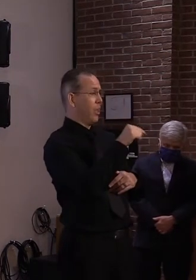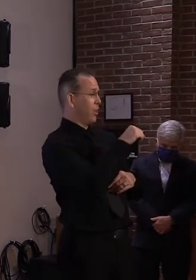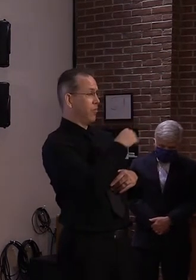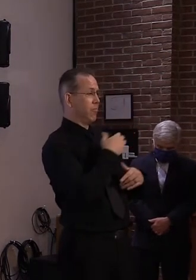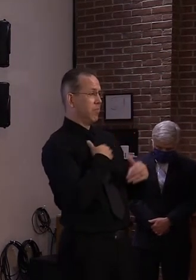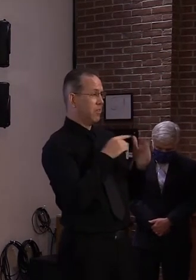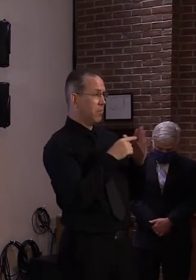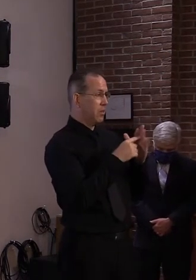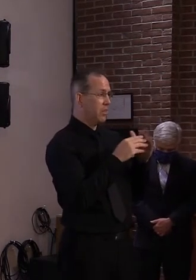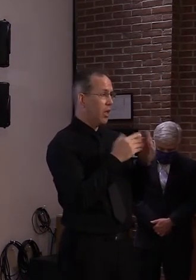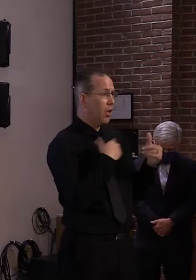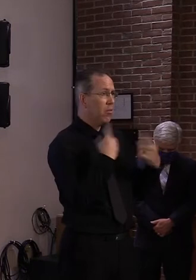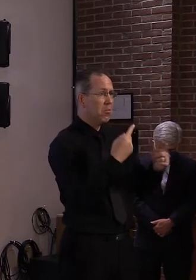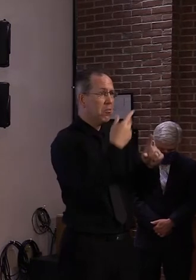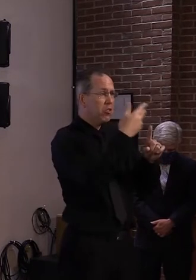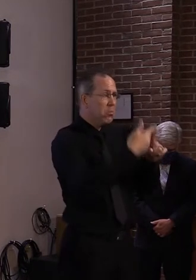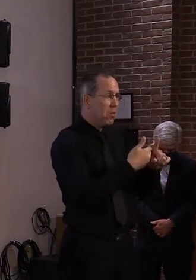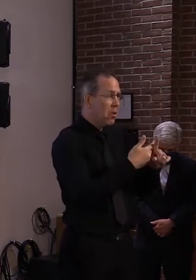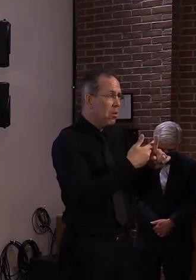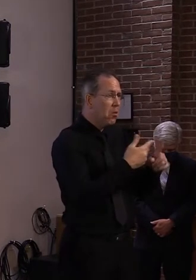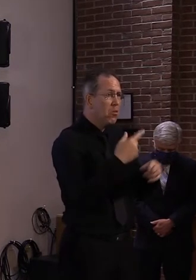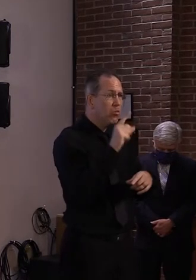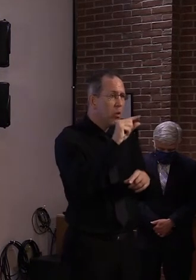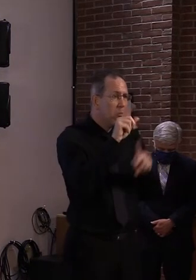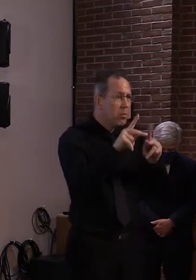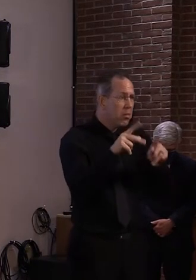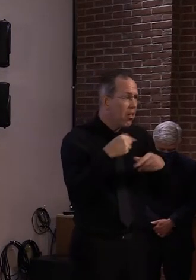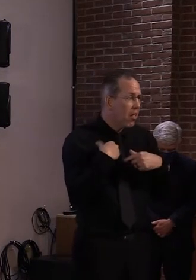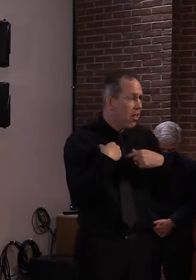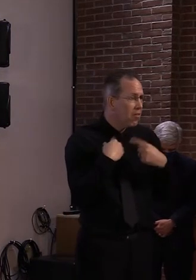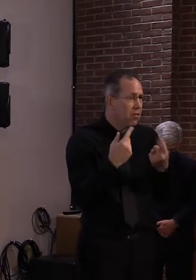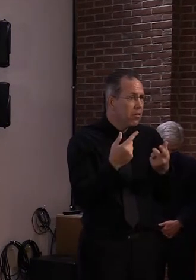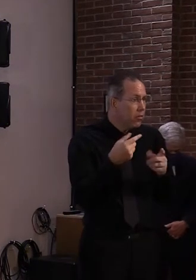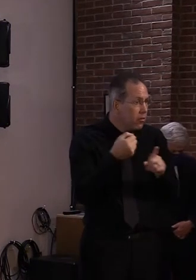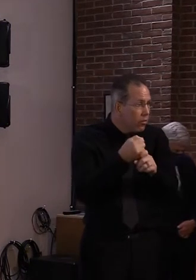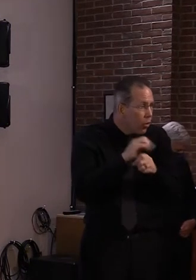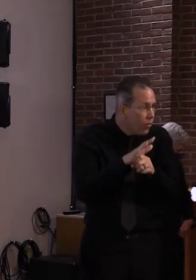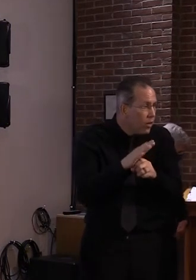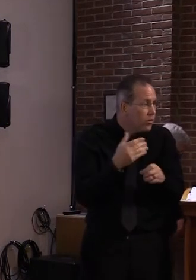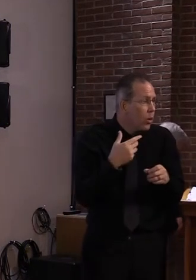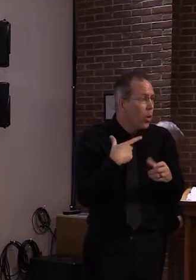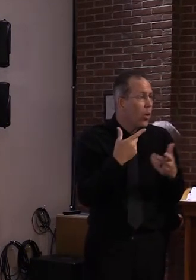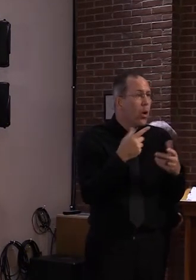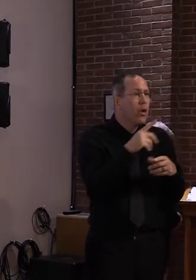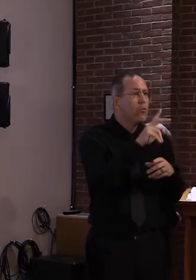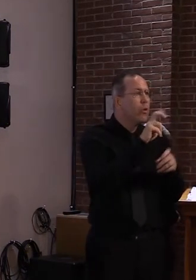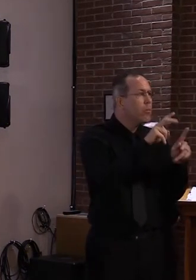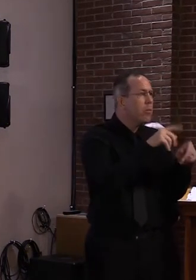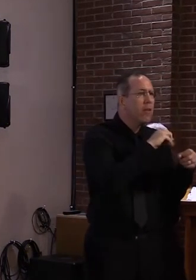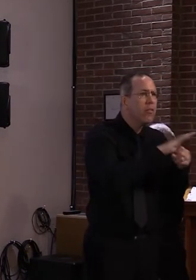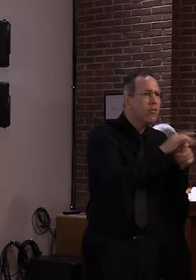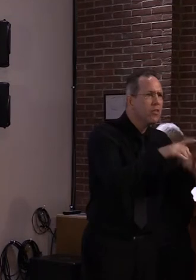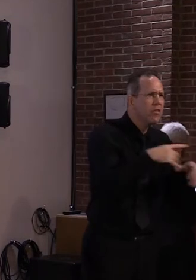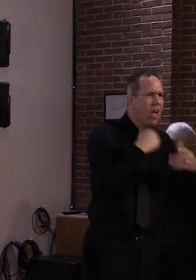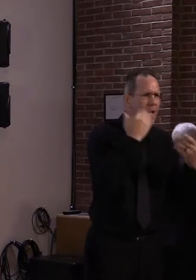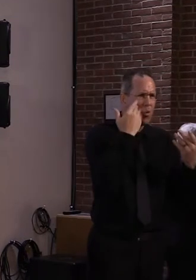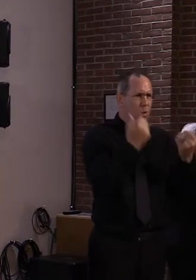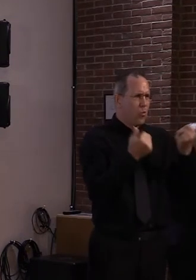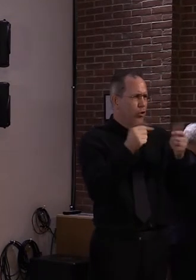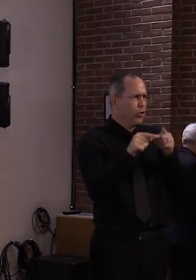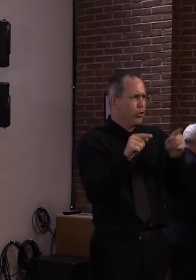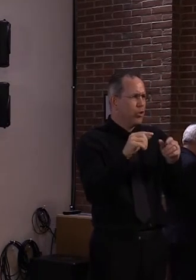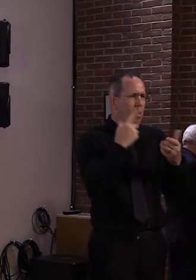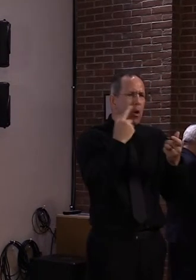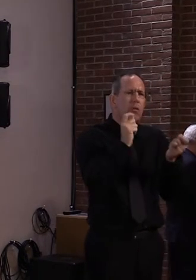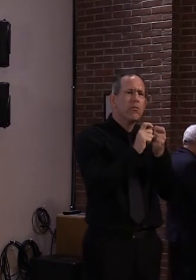versus, you know, 150. And just to preempt the statement that, you know, population